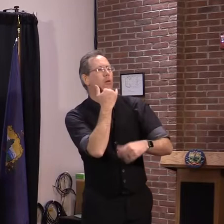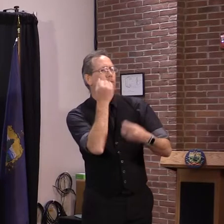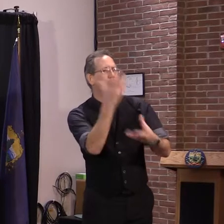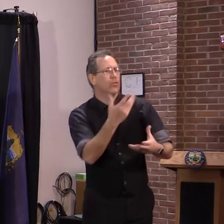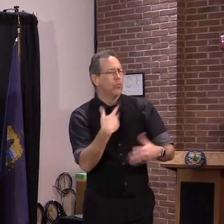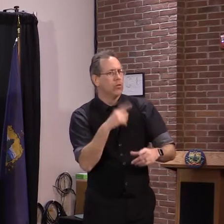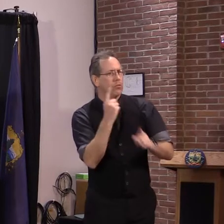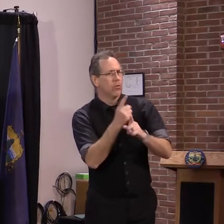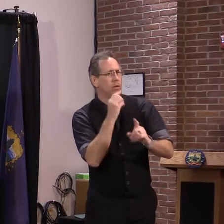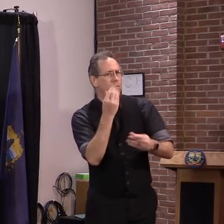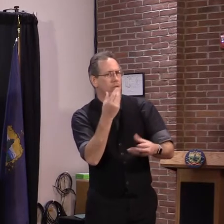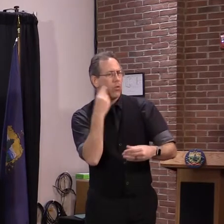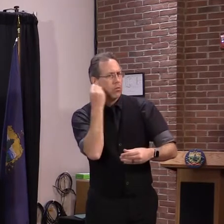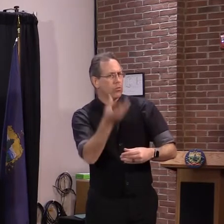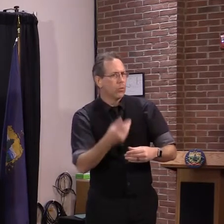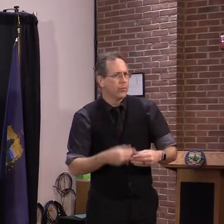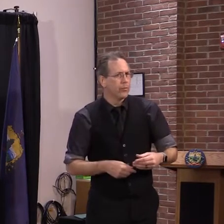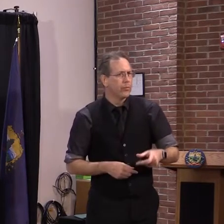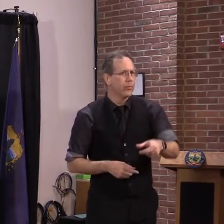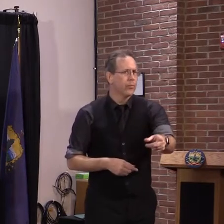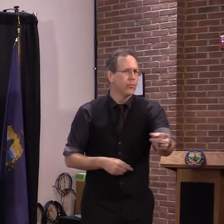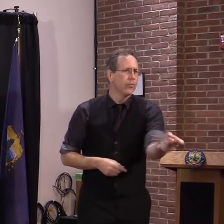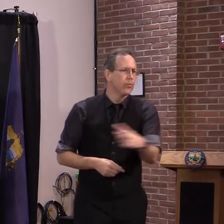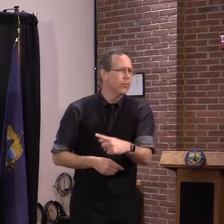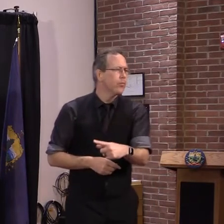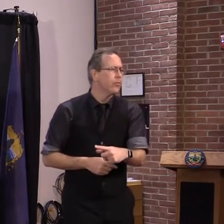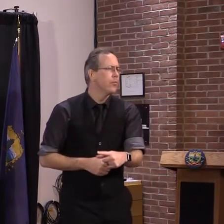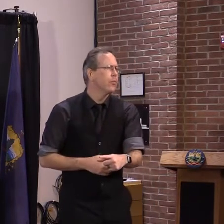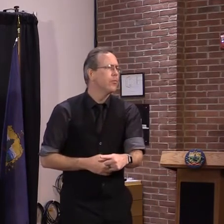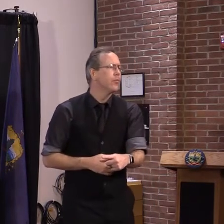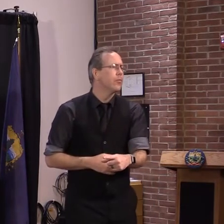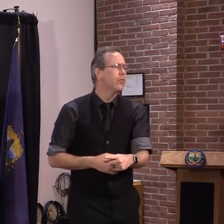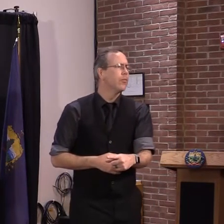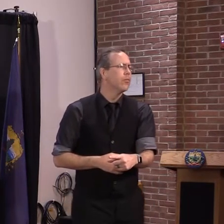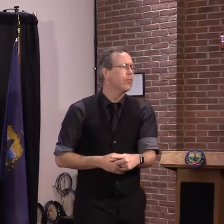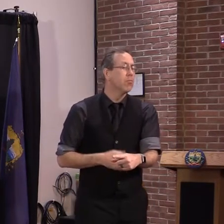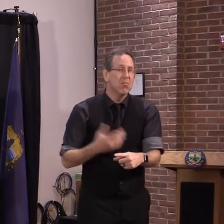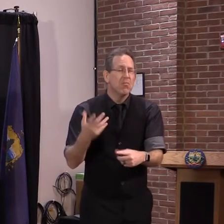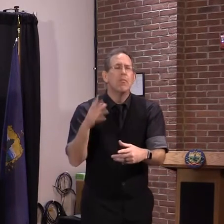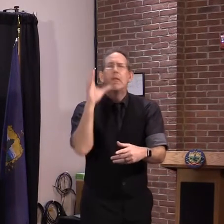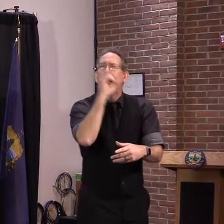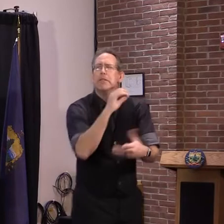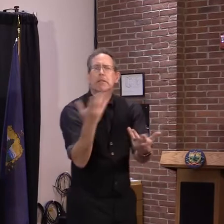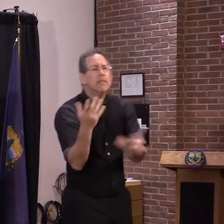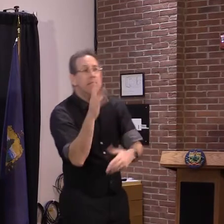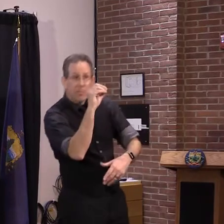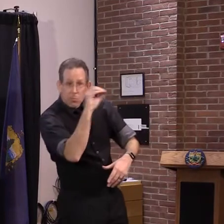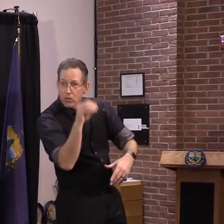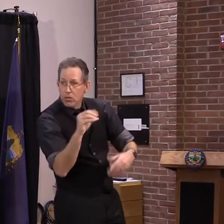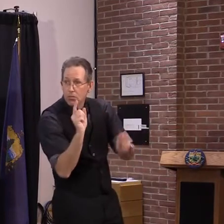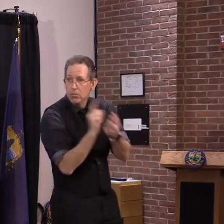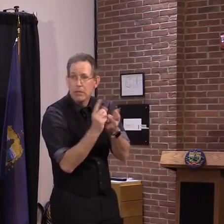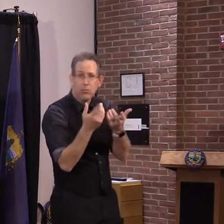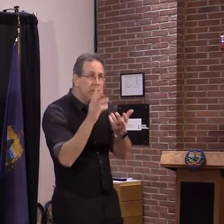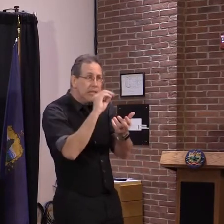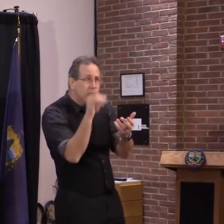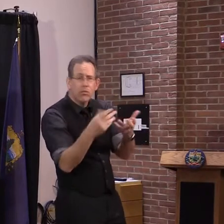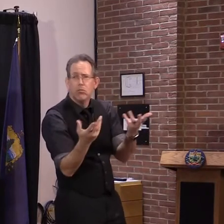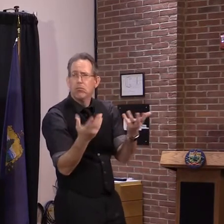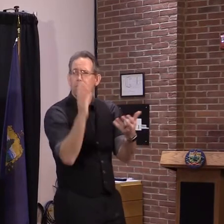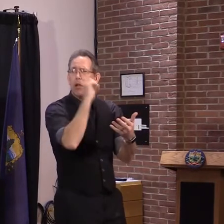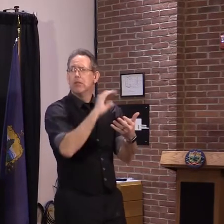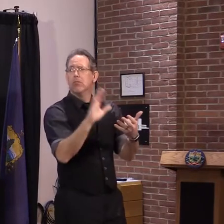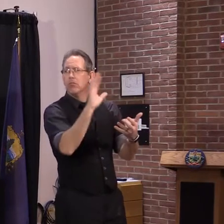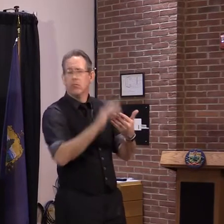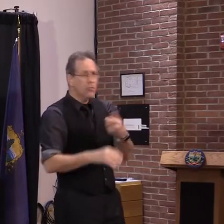information. Do you know if it's maybe half, more than half? I don't believe it's a smaller population,